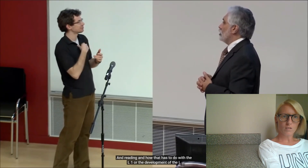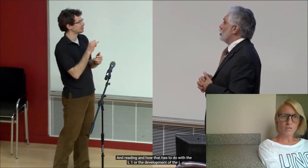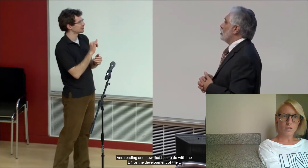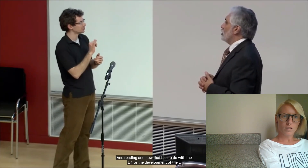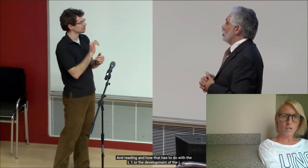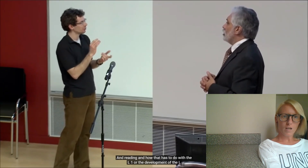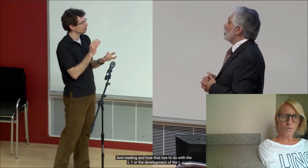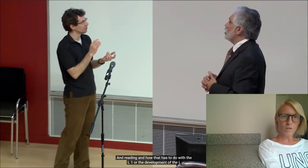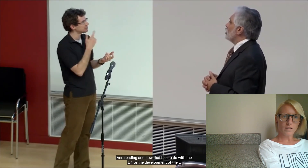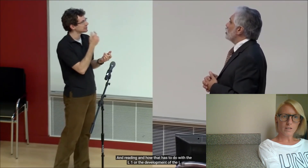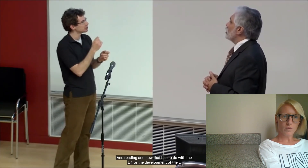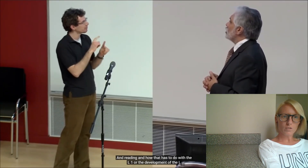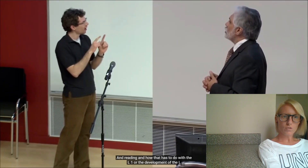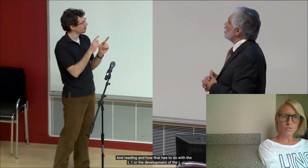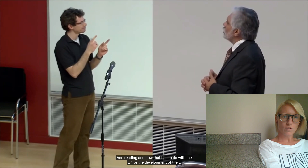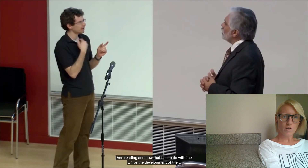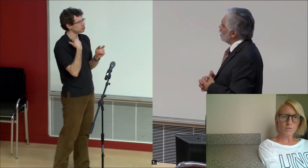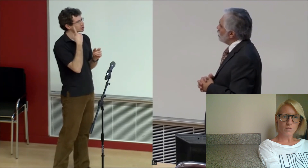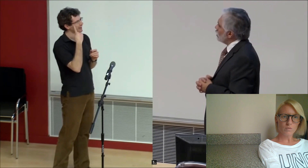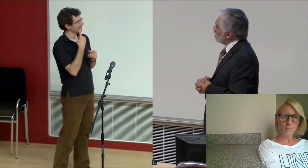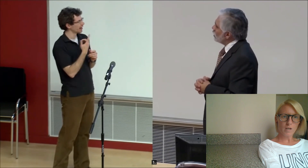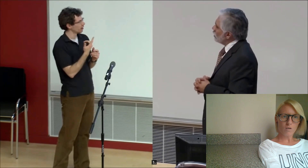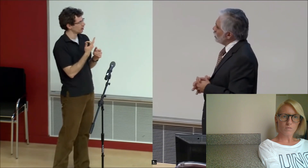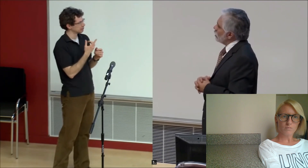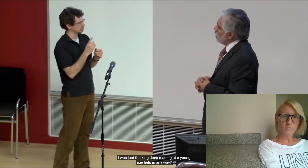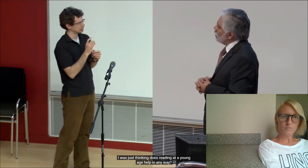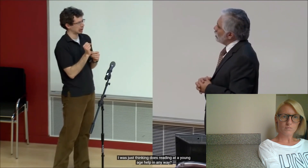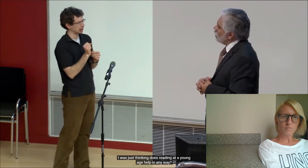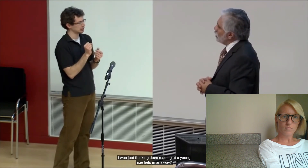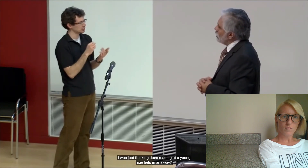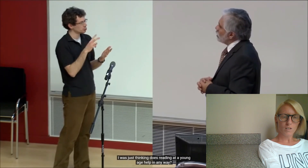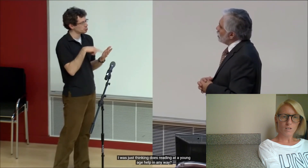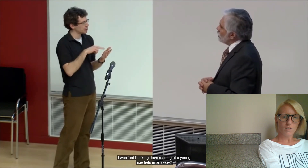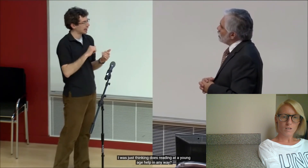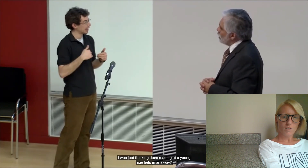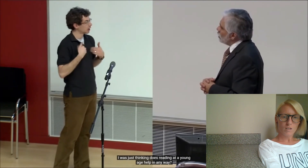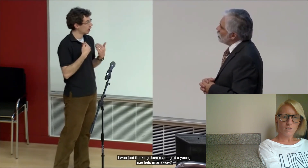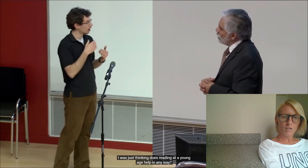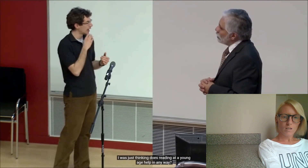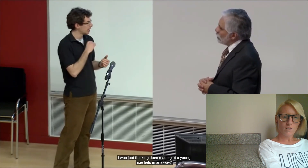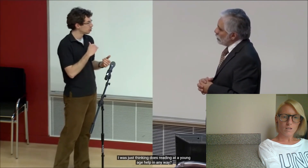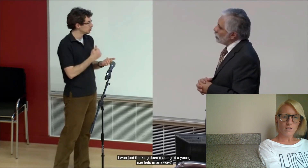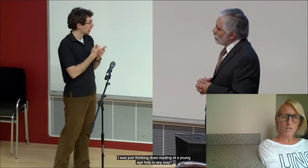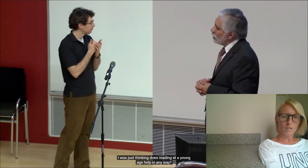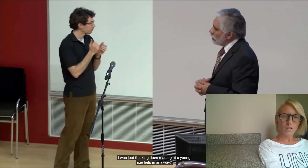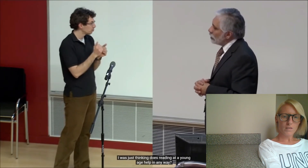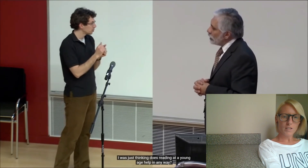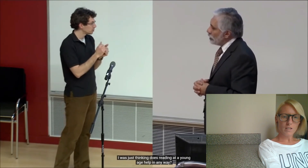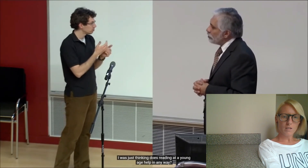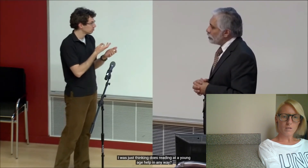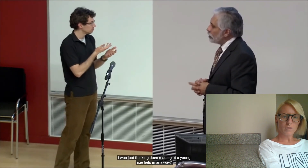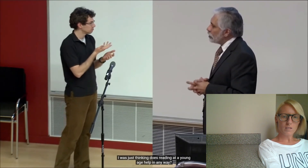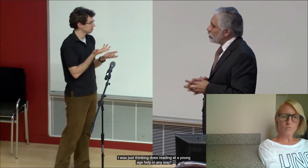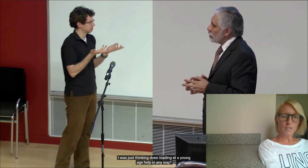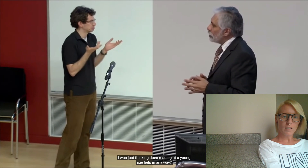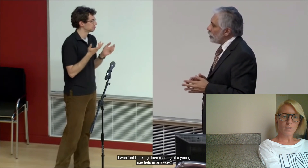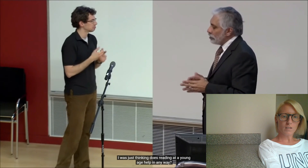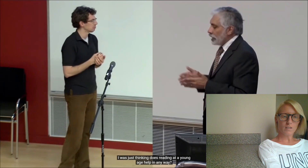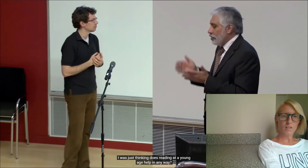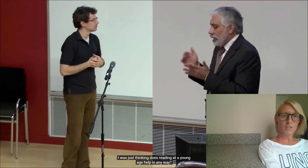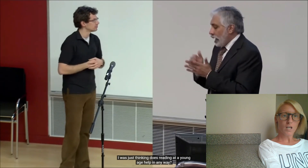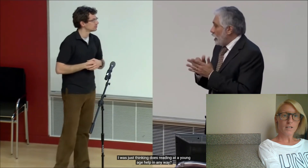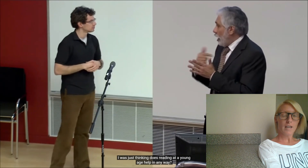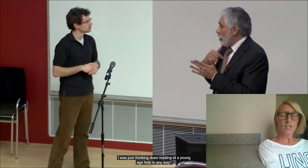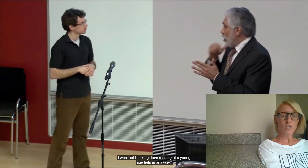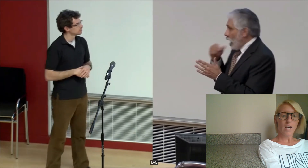the development, your L1 or the development of the language. L1. So I was wondering about I was just thinking, does reading at a young age does reading at a